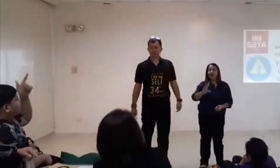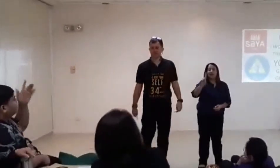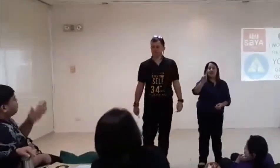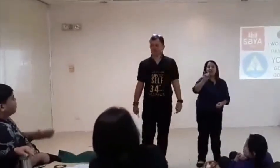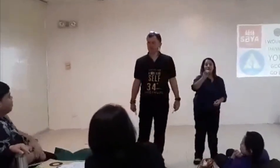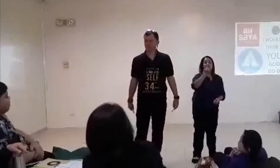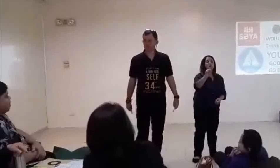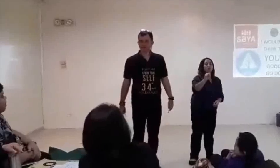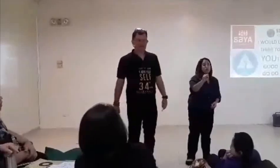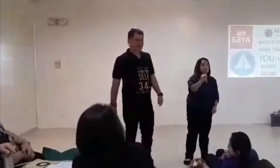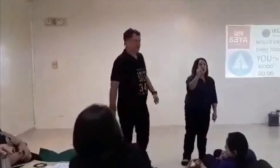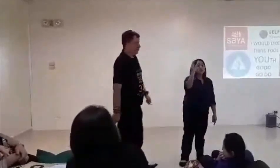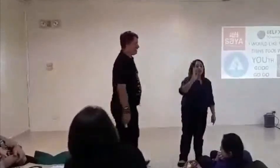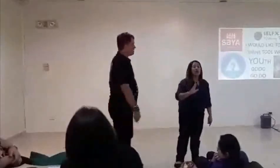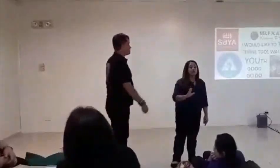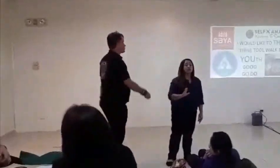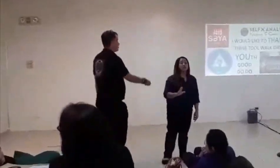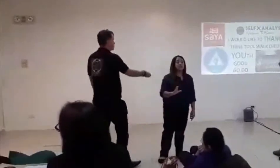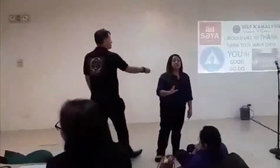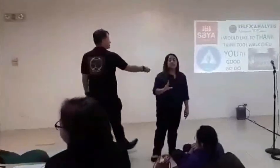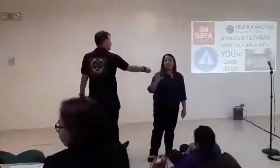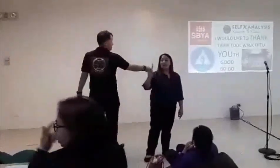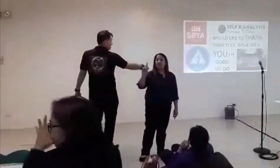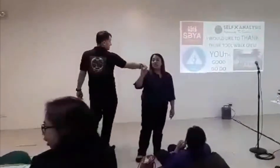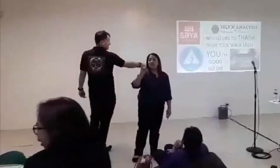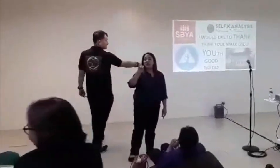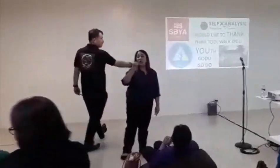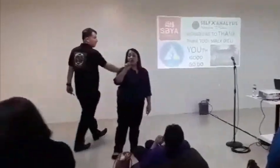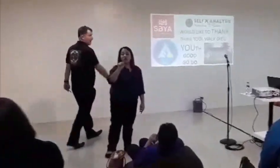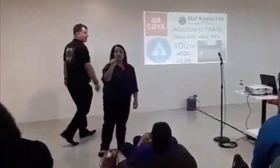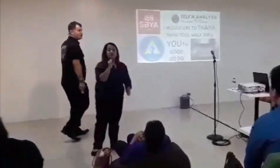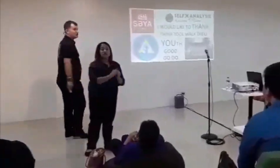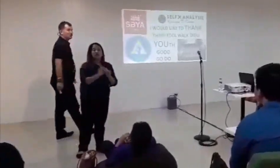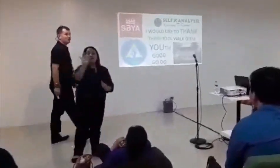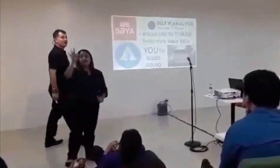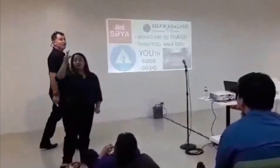Dios. And what means Dios? This is